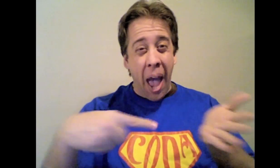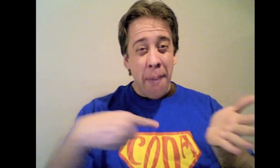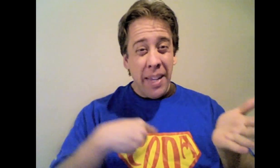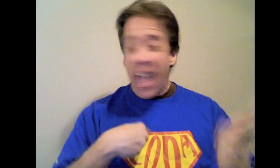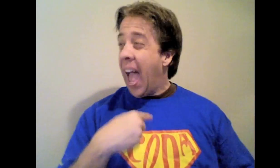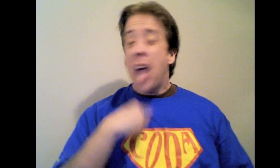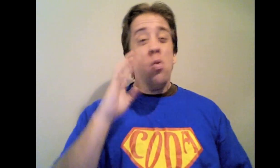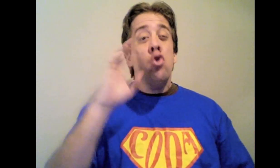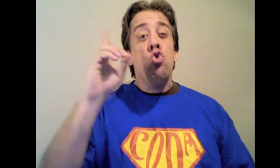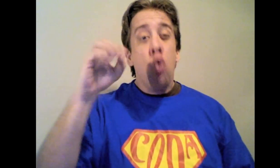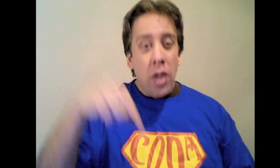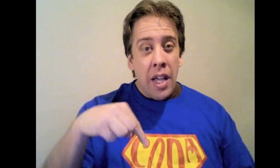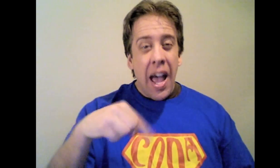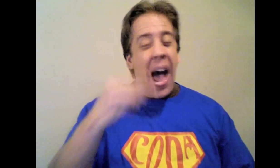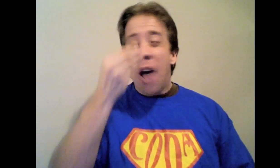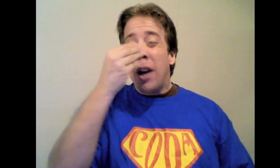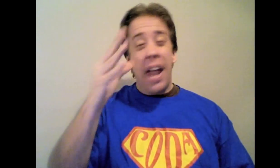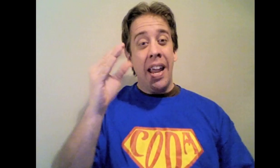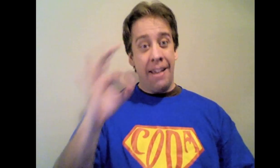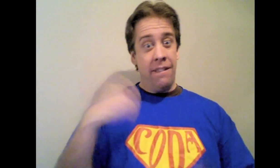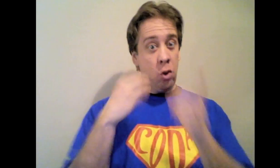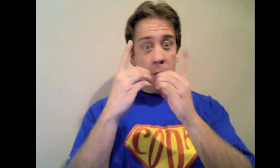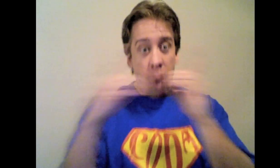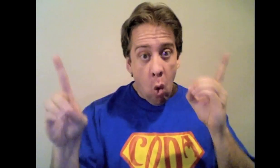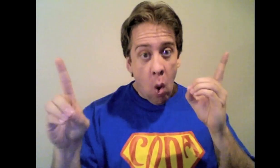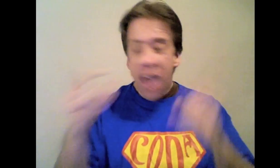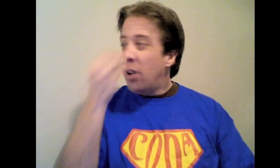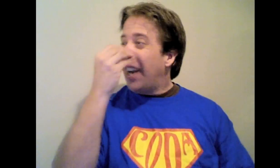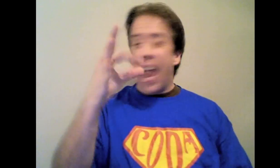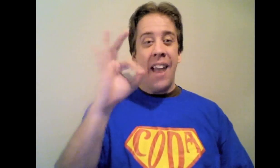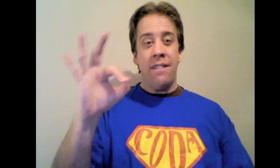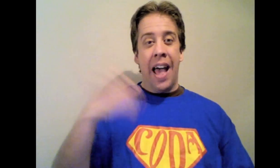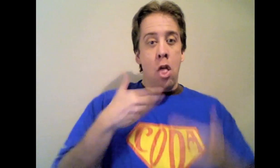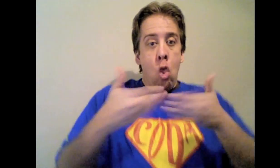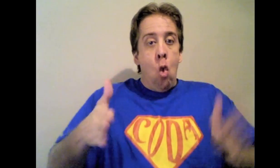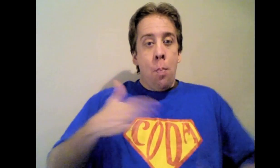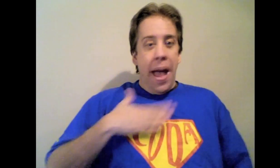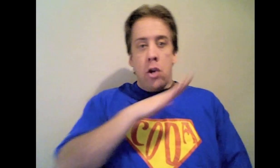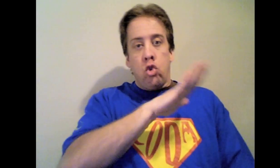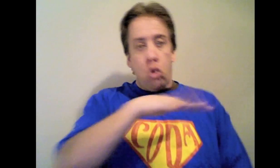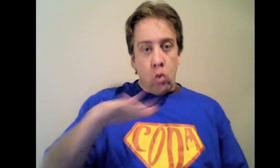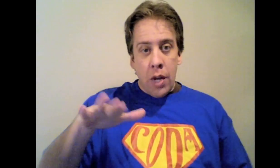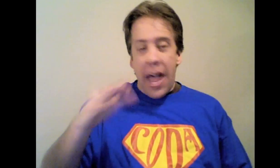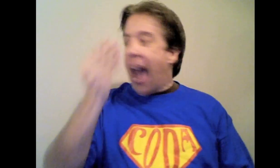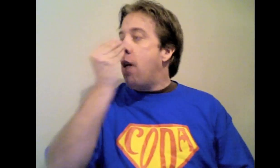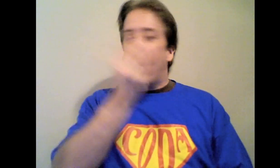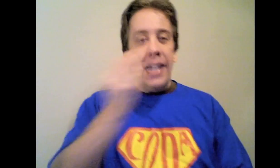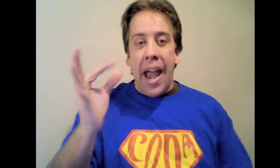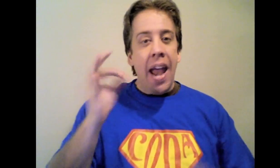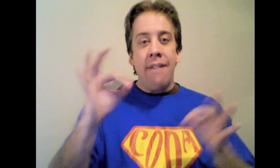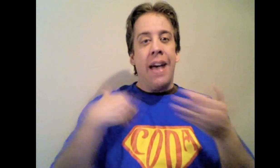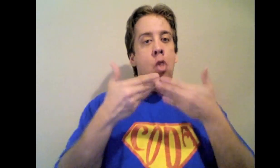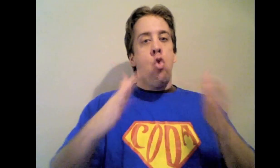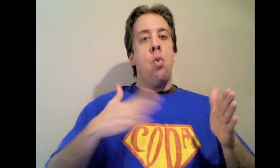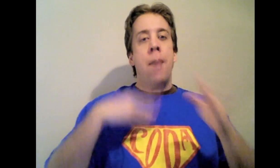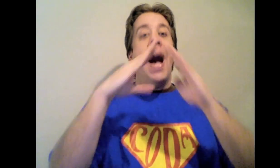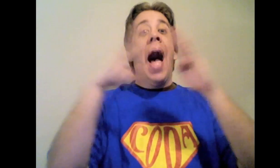You don't gotta pay me. I would do this for you free. I don't care if it costs me my marriage, if I lose my children, if I lose